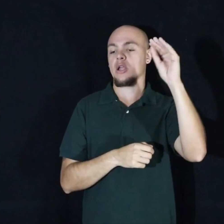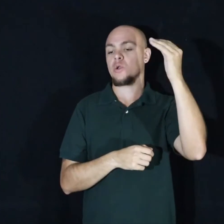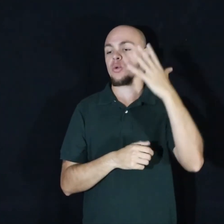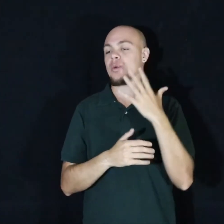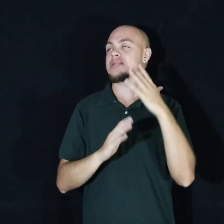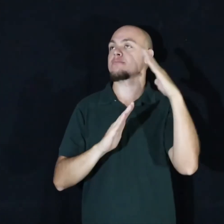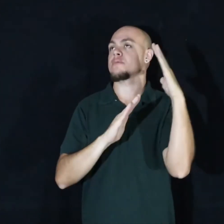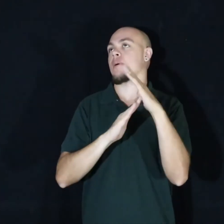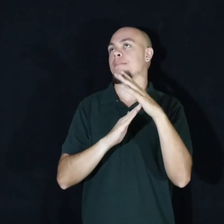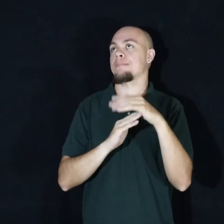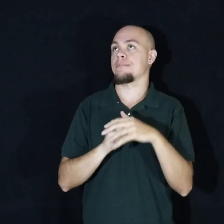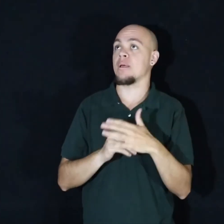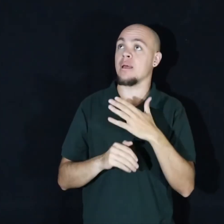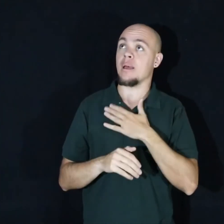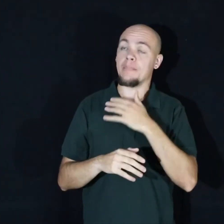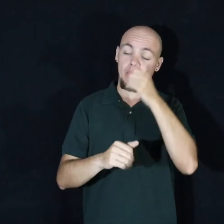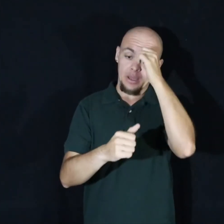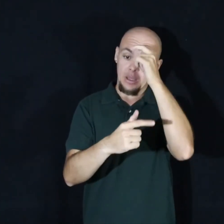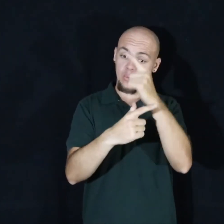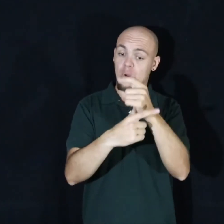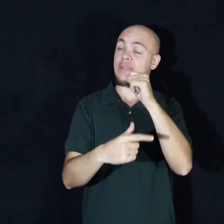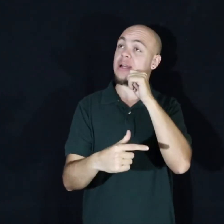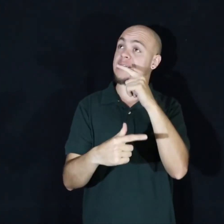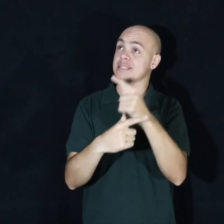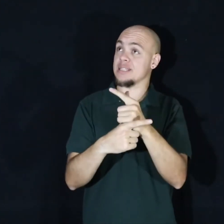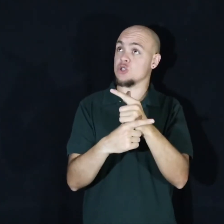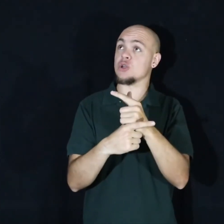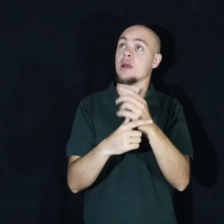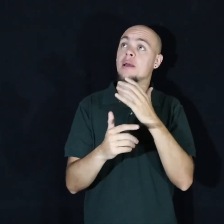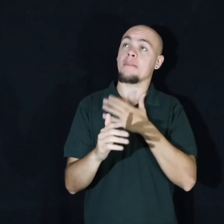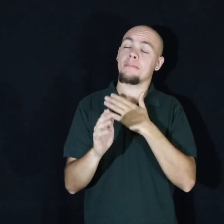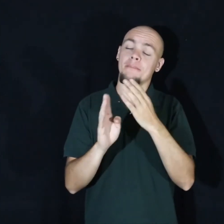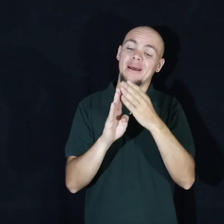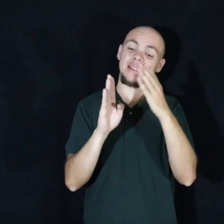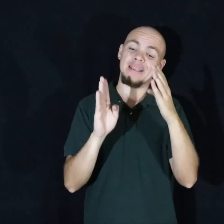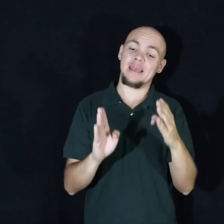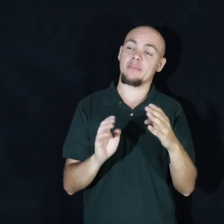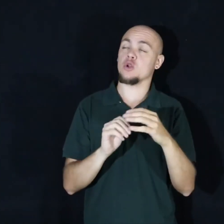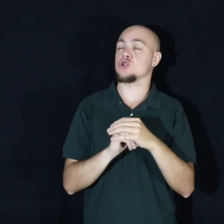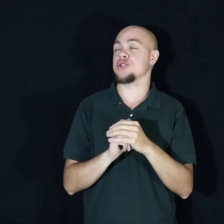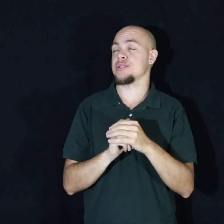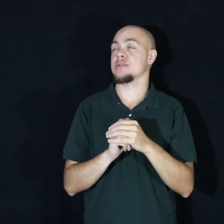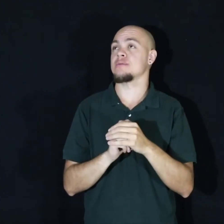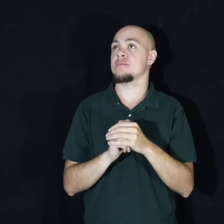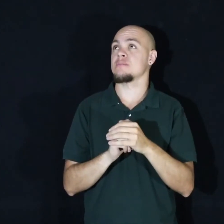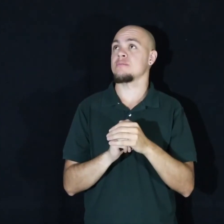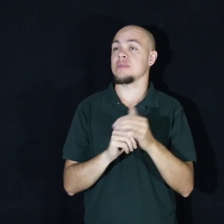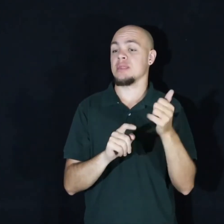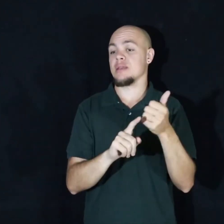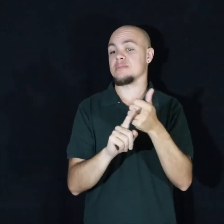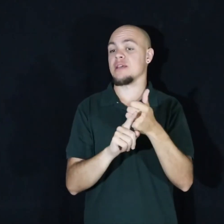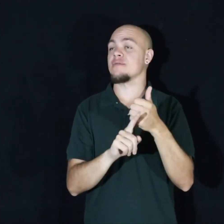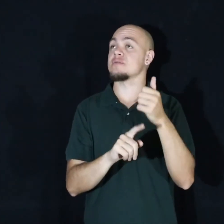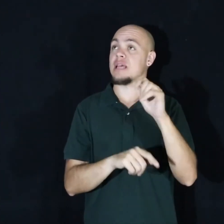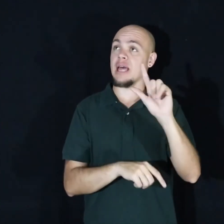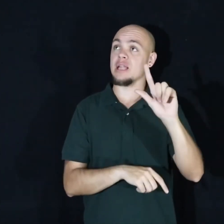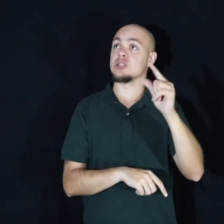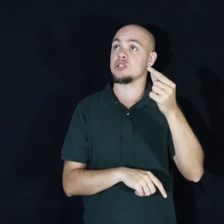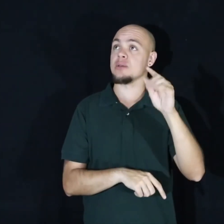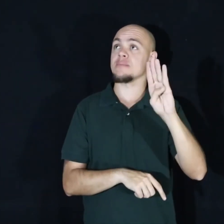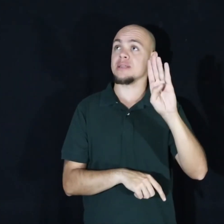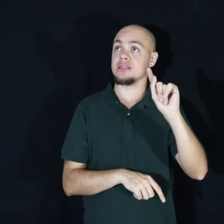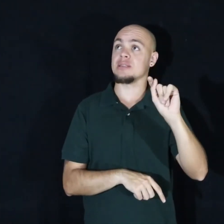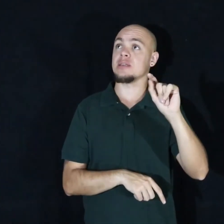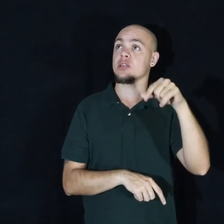chosen love and who have chosen grace. I pray for my brothers and sisters, my neighbors